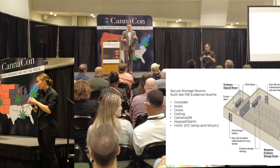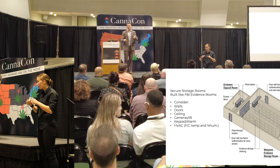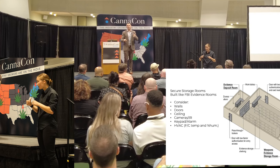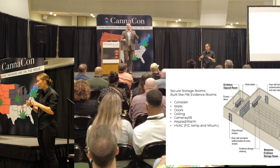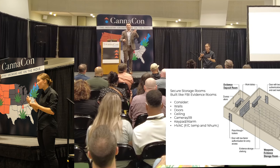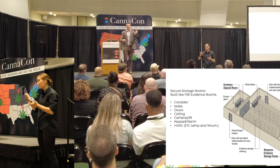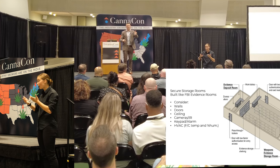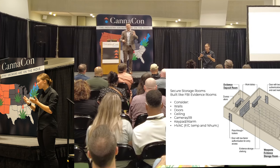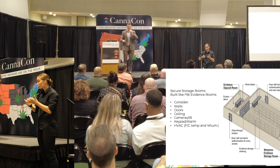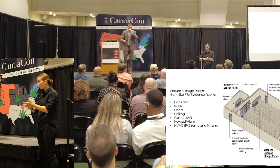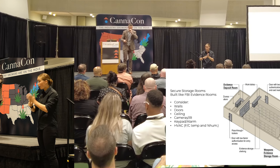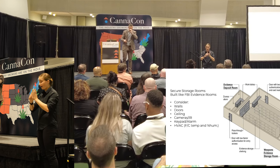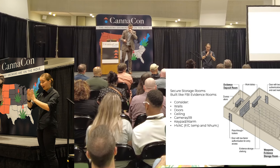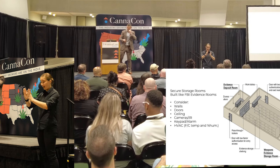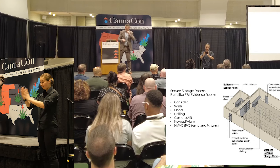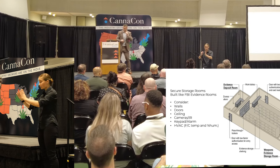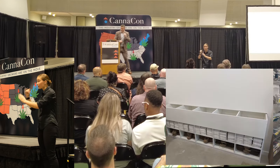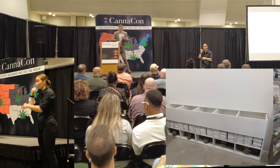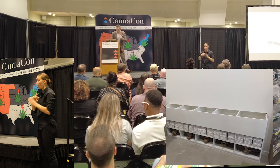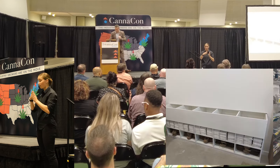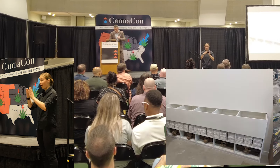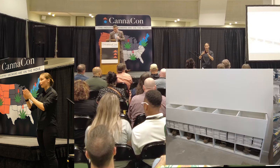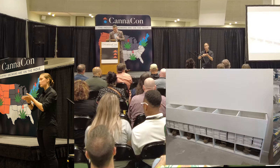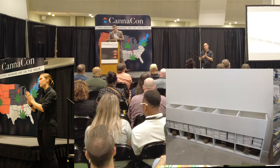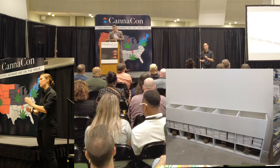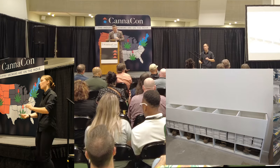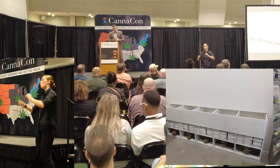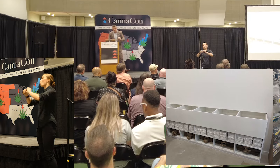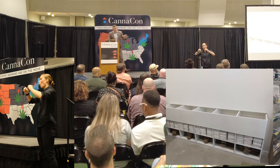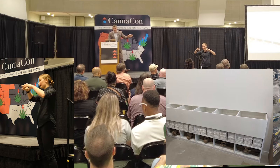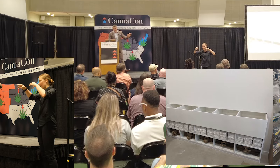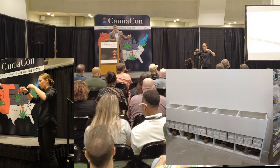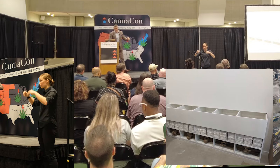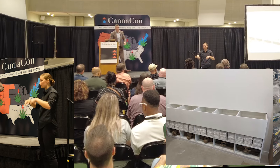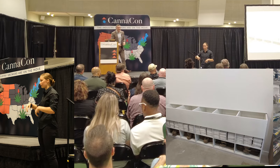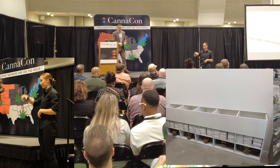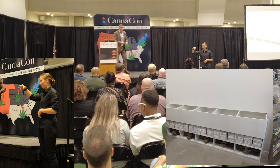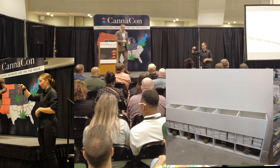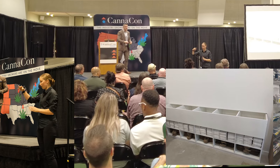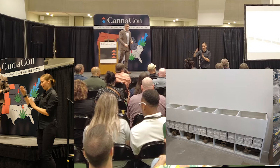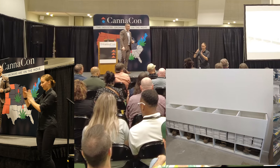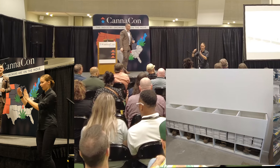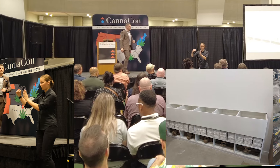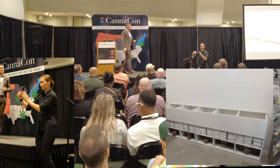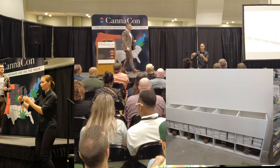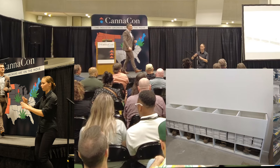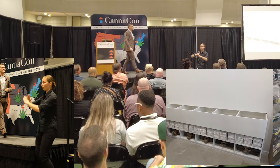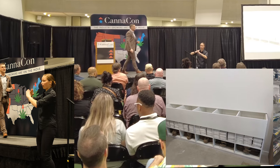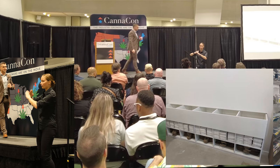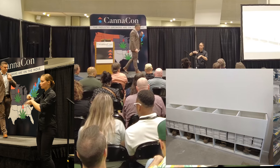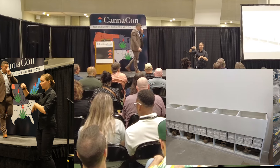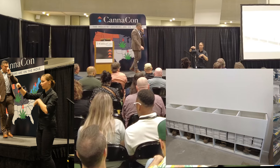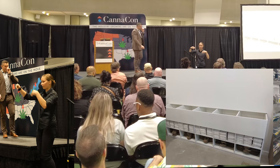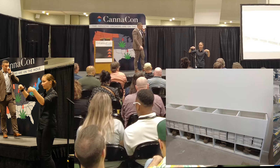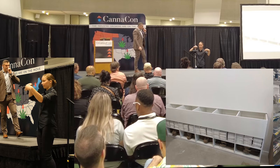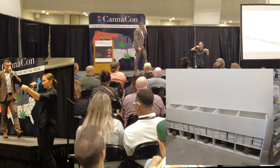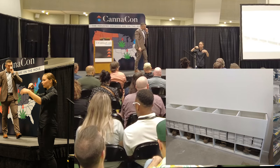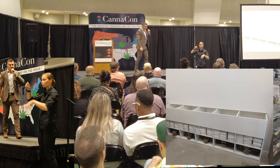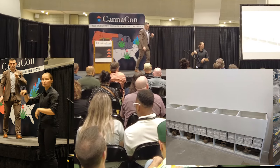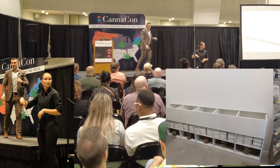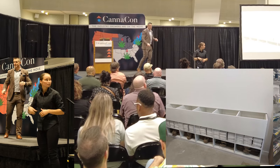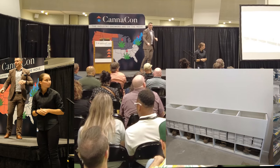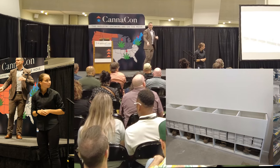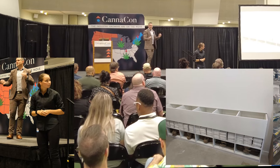aisles, which will then require more cameras in those areas too. This is an example of a pass-through used at a retail dispensary.